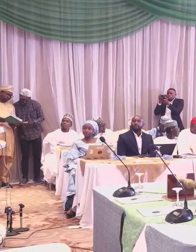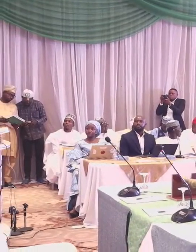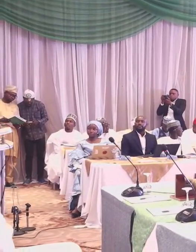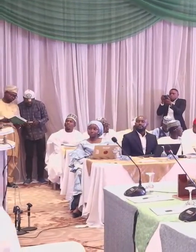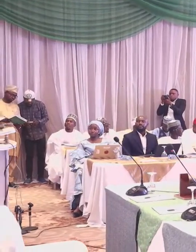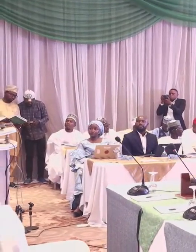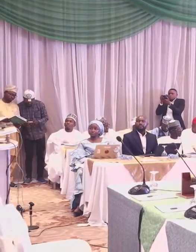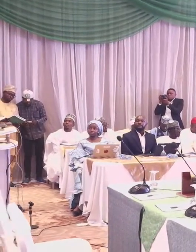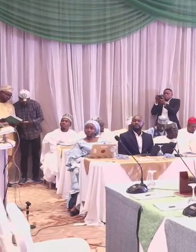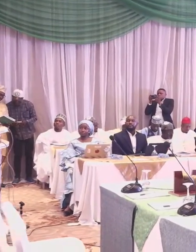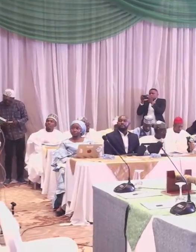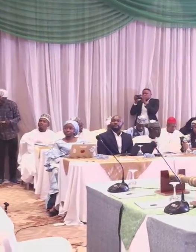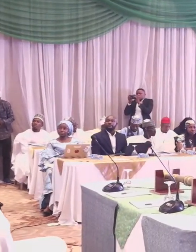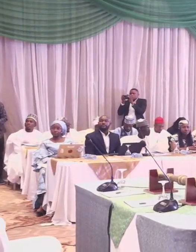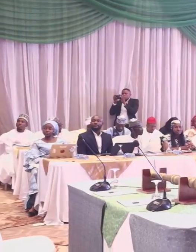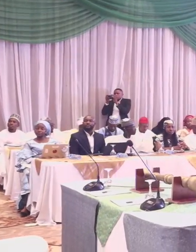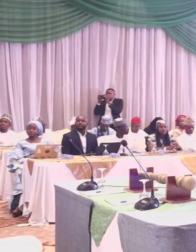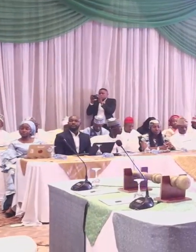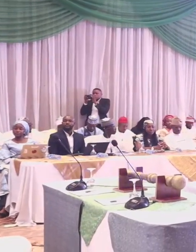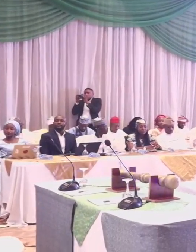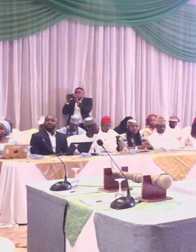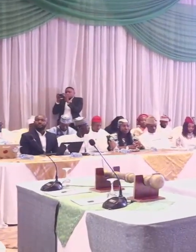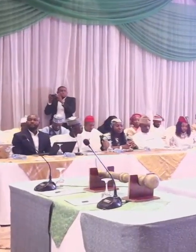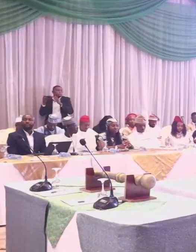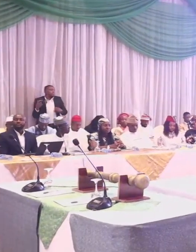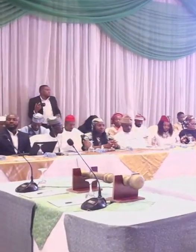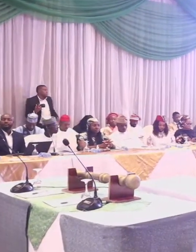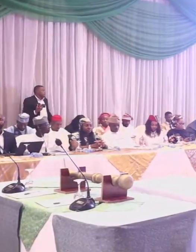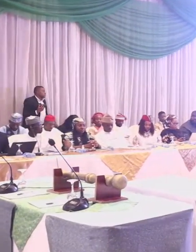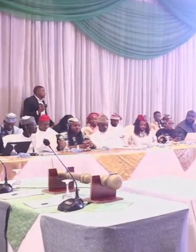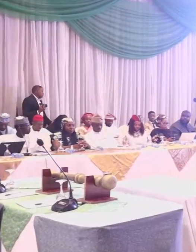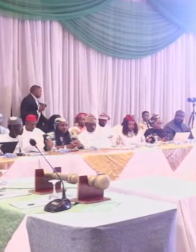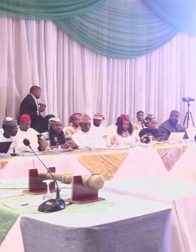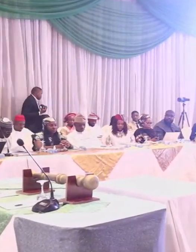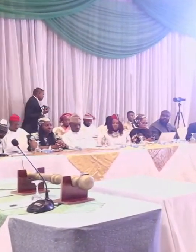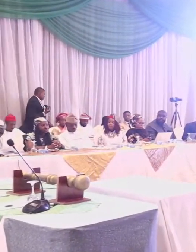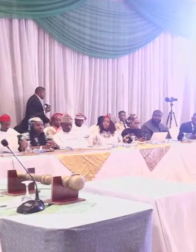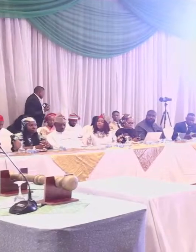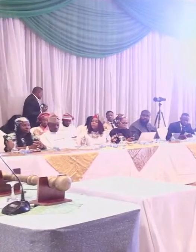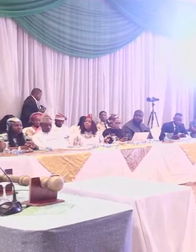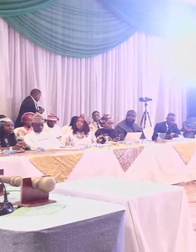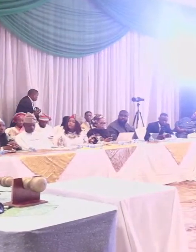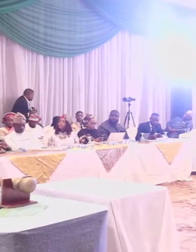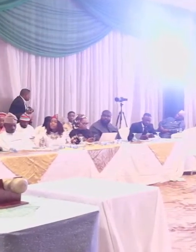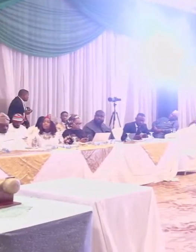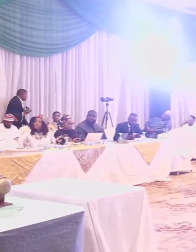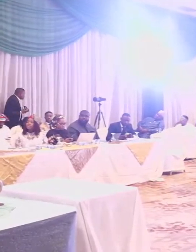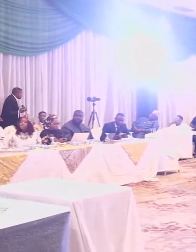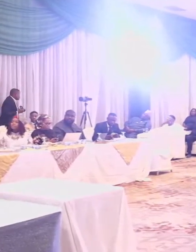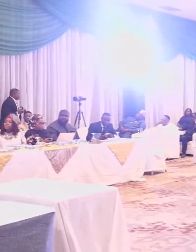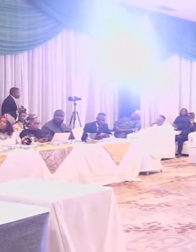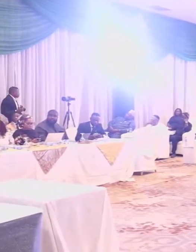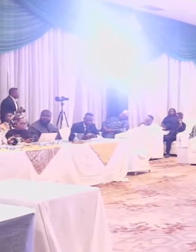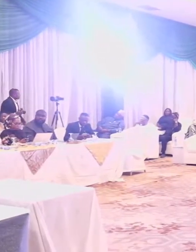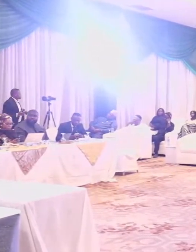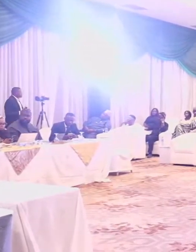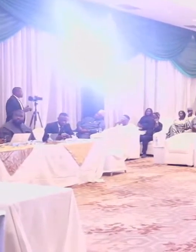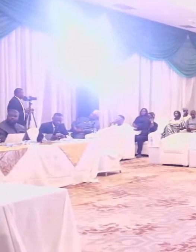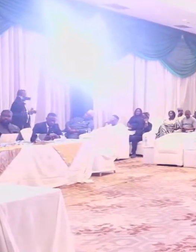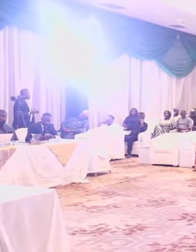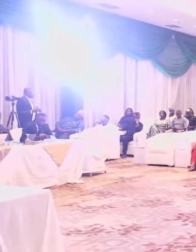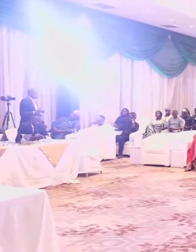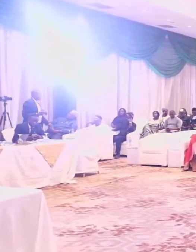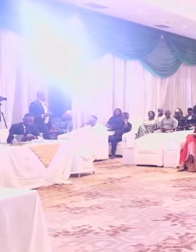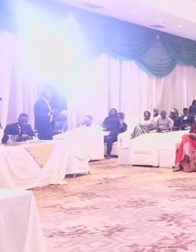1999, very few people knew what we were up to. And so it